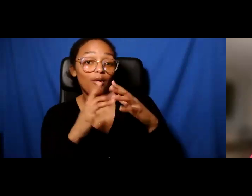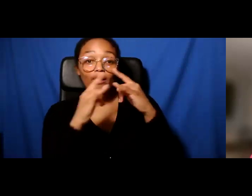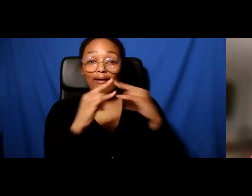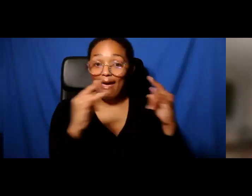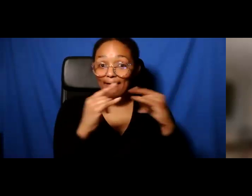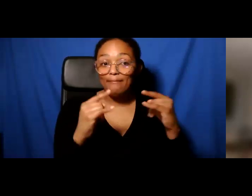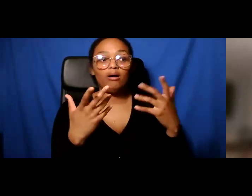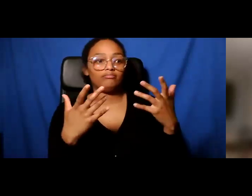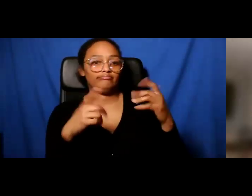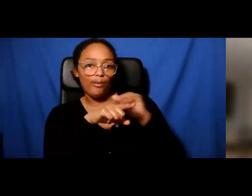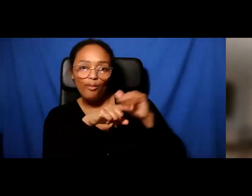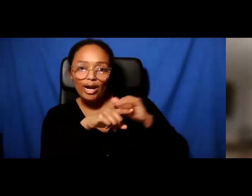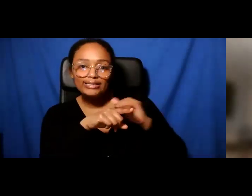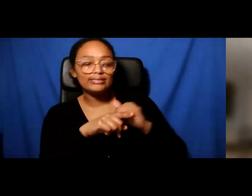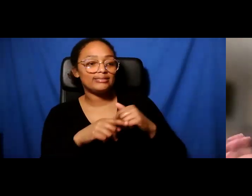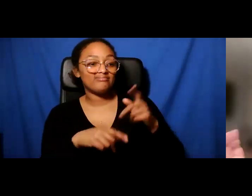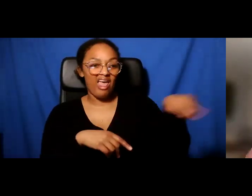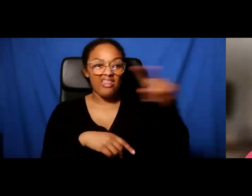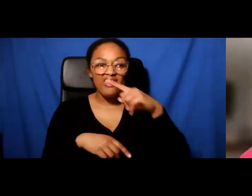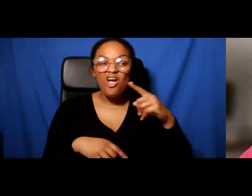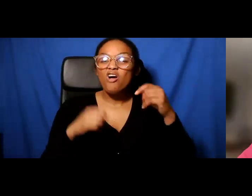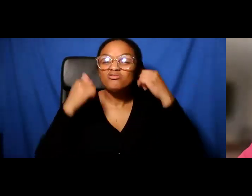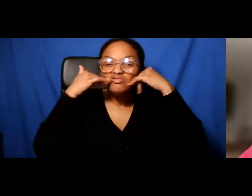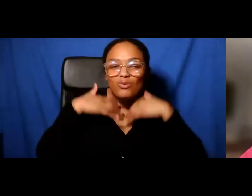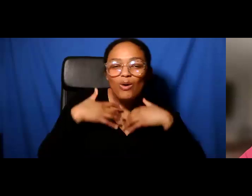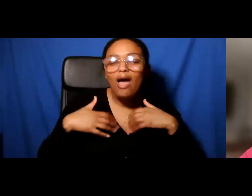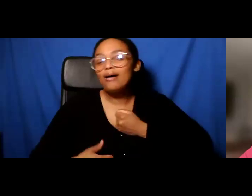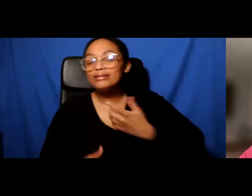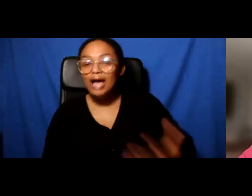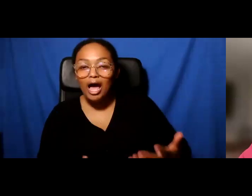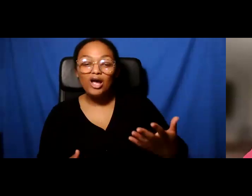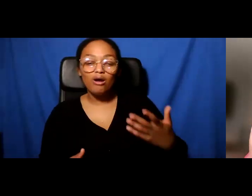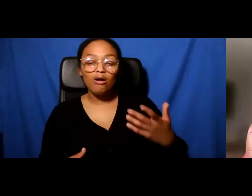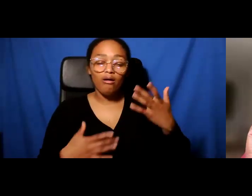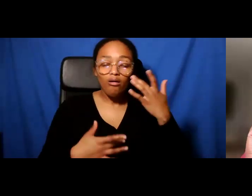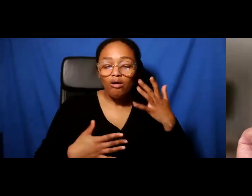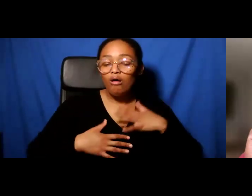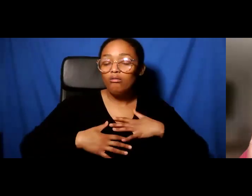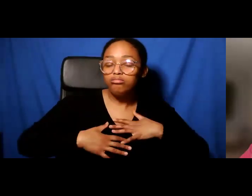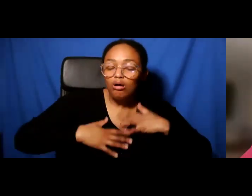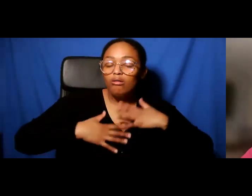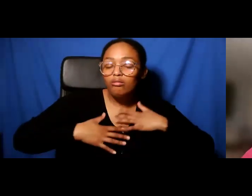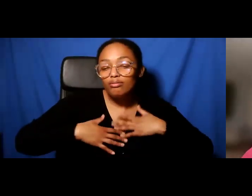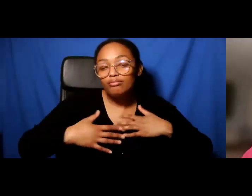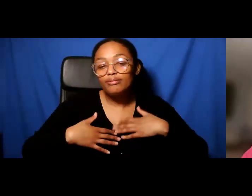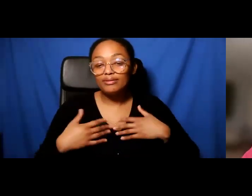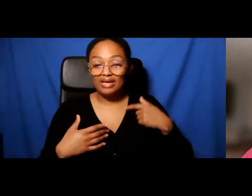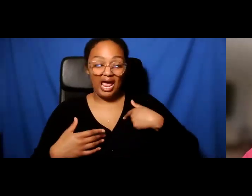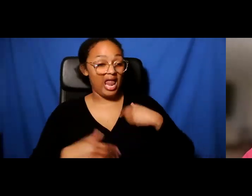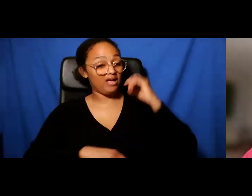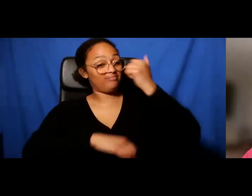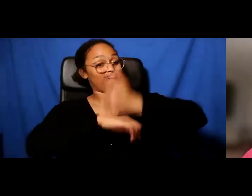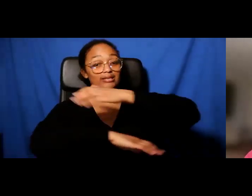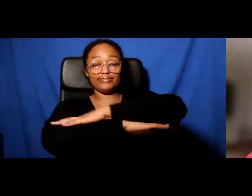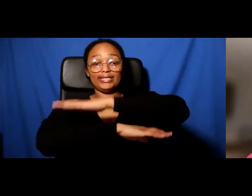and tired and maybe even sick. And I put up a little tent and a table, and all I need is one person to come over and try